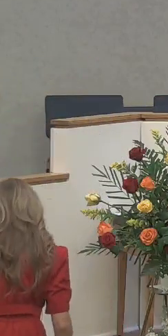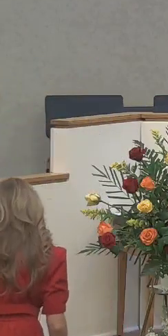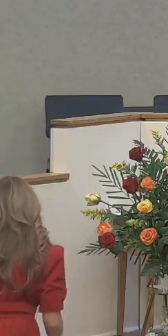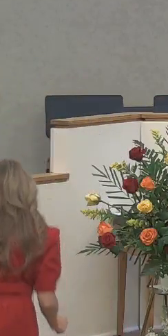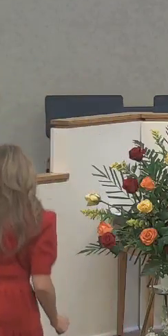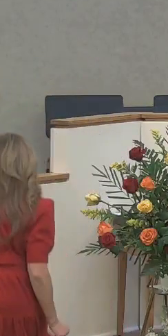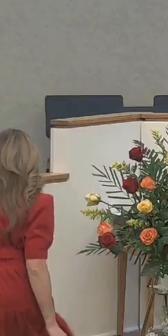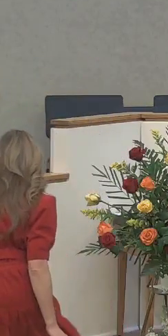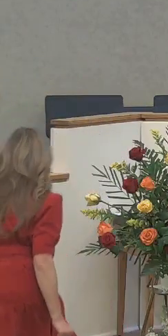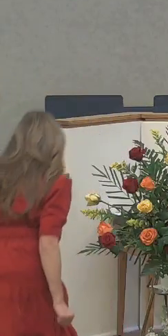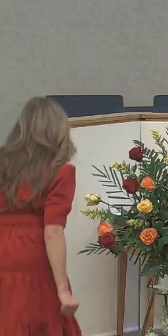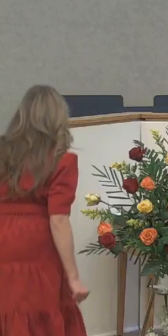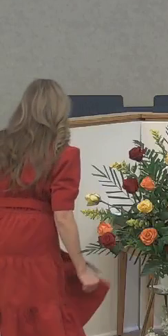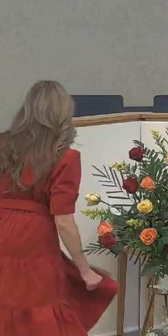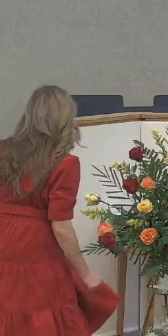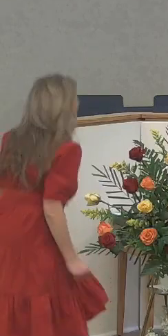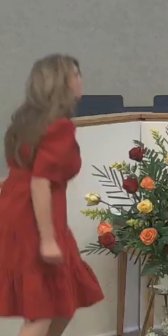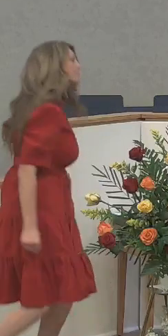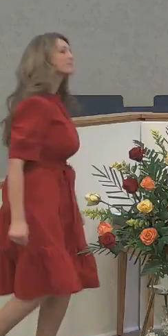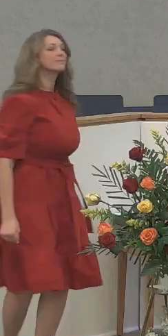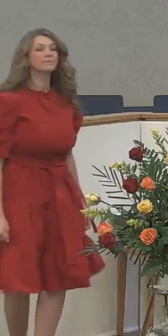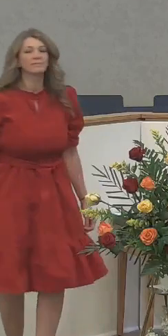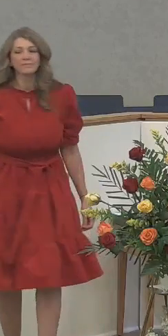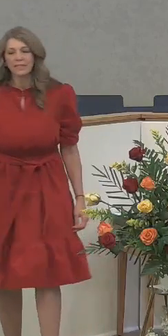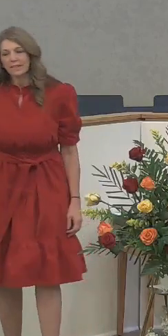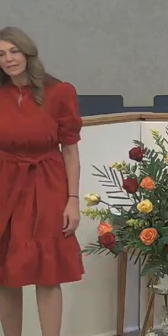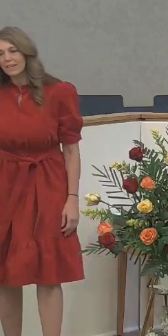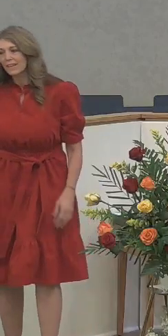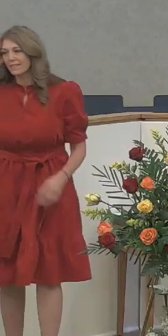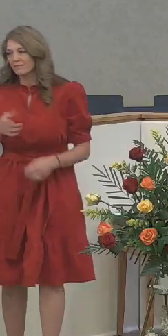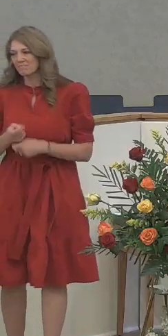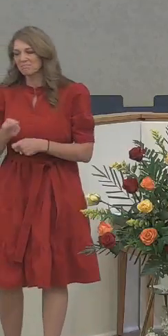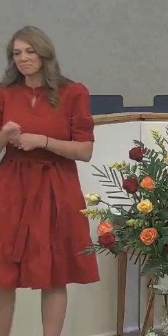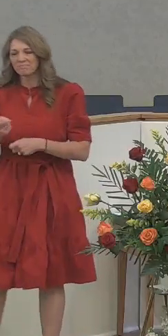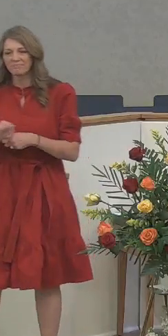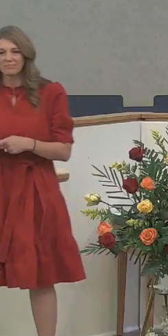But like I said before, Dad always joked about what he's going to do at his funeral.